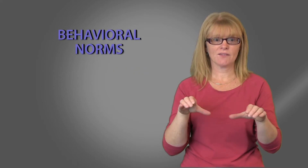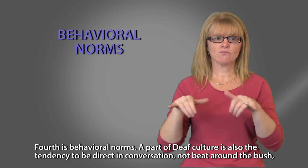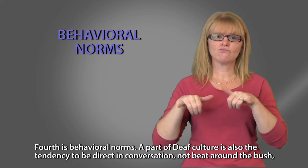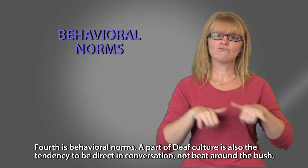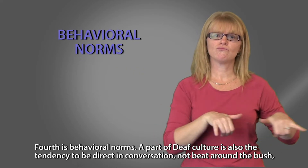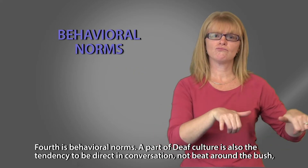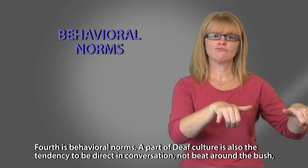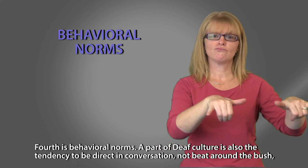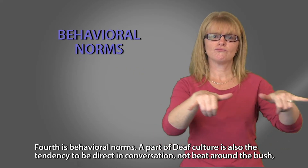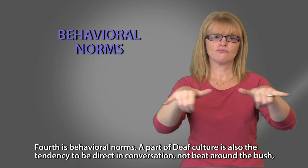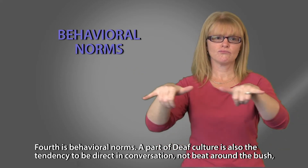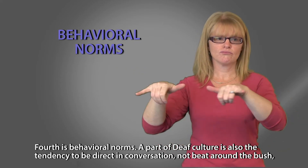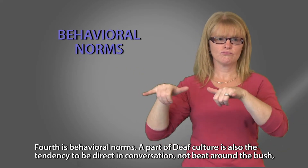Fourth is behavioral norms.